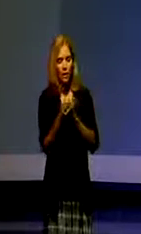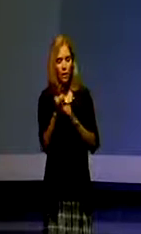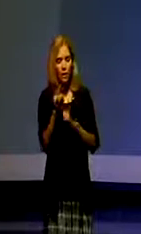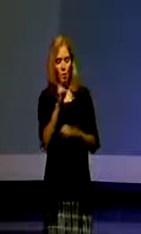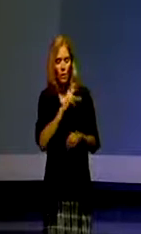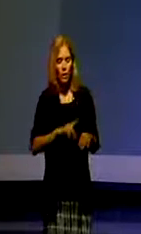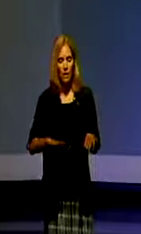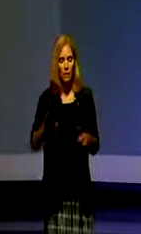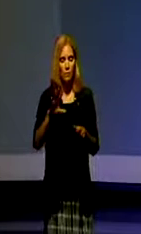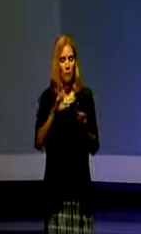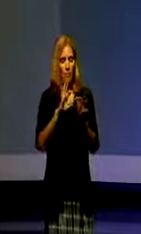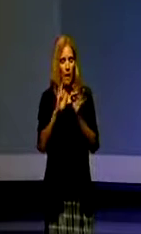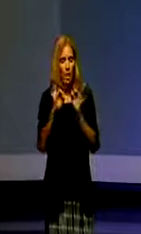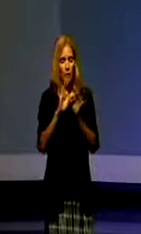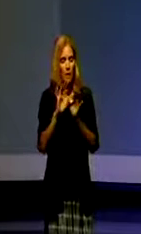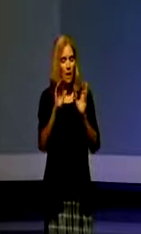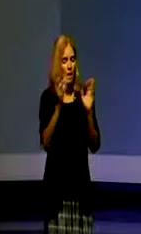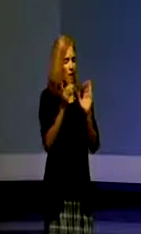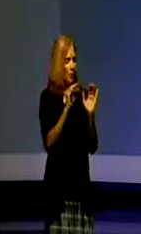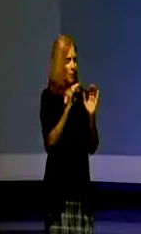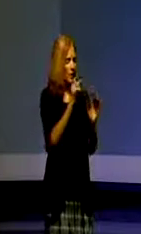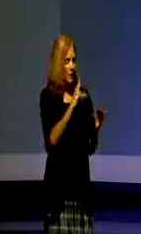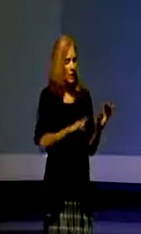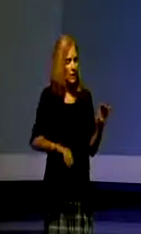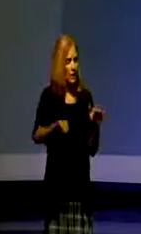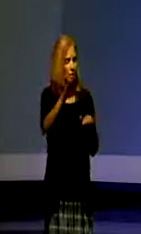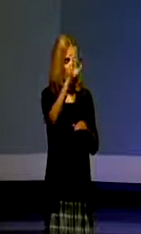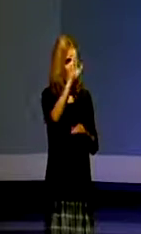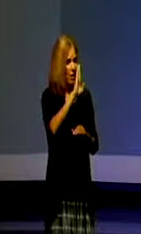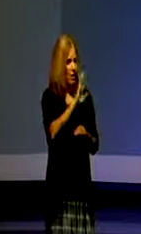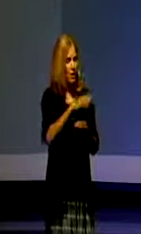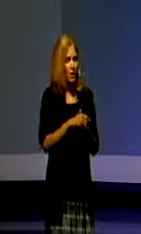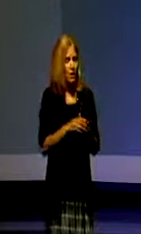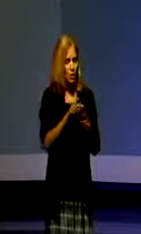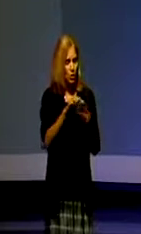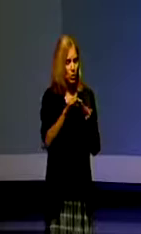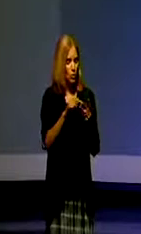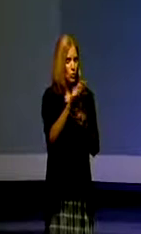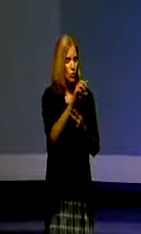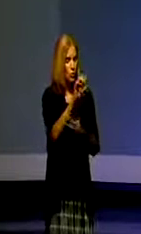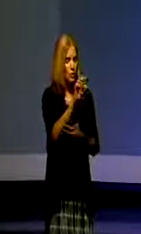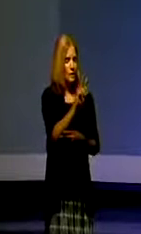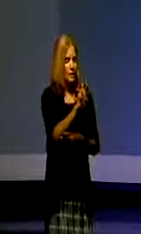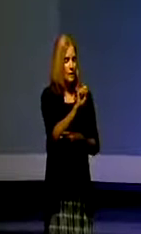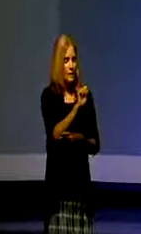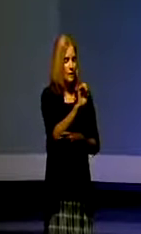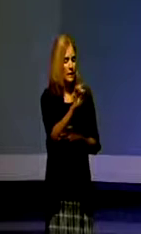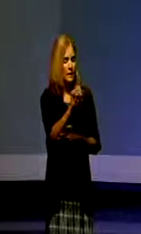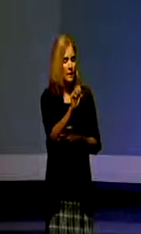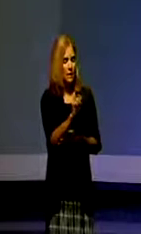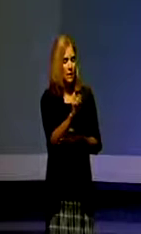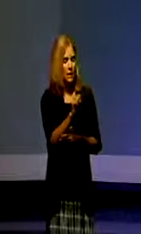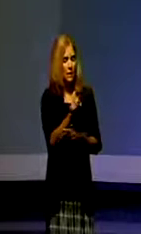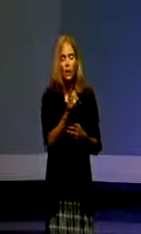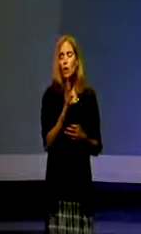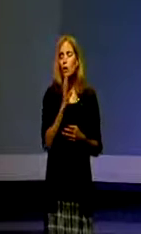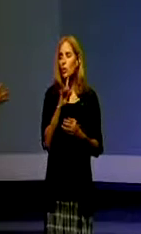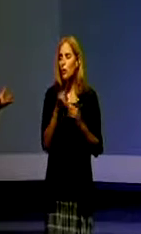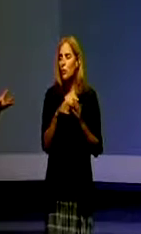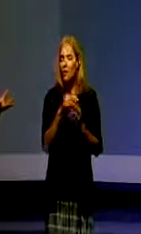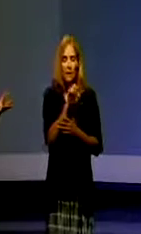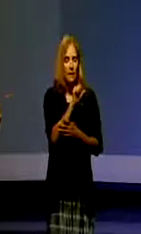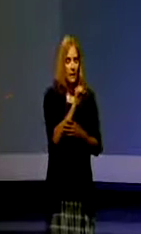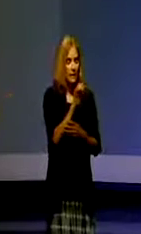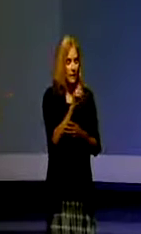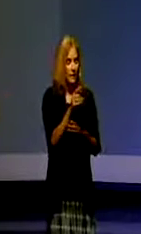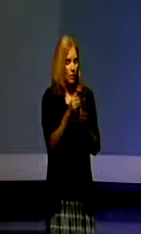kingdom parables, compares the kingdom of God to two seeds. In these parables, he's going to talk about a seed